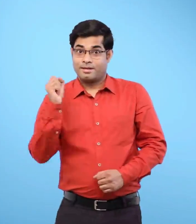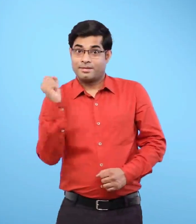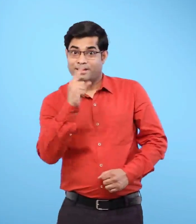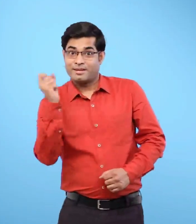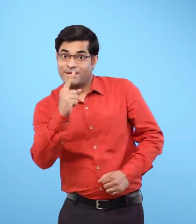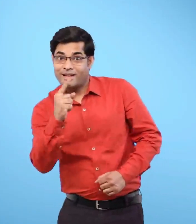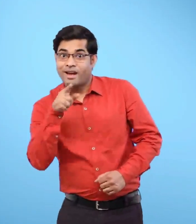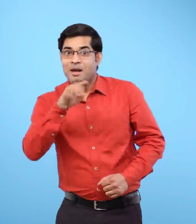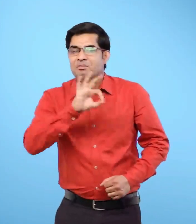Favorite month.